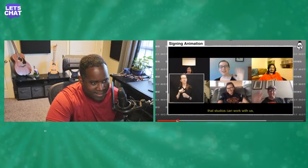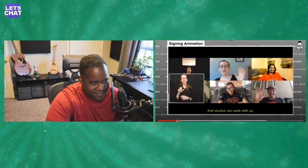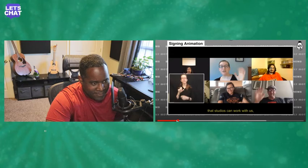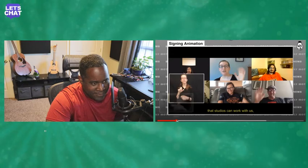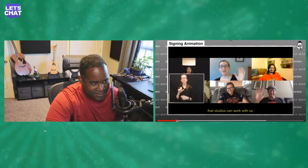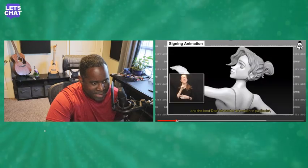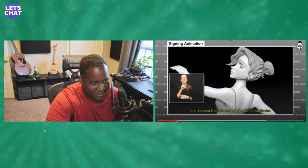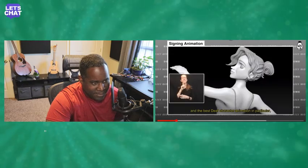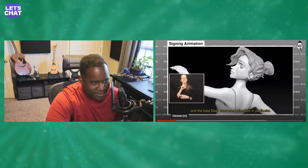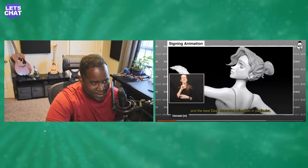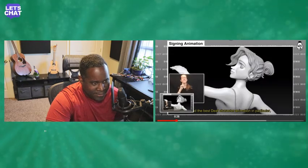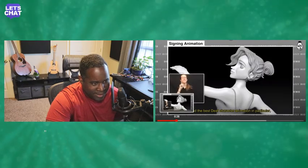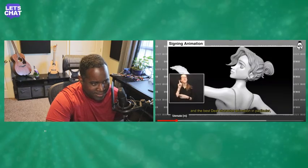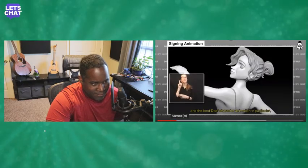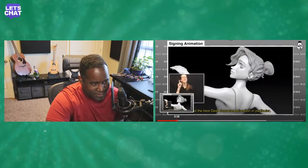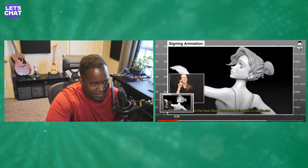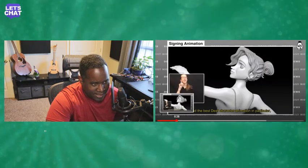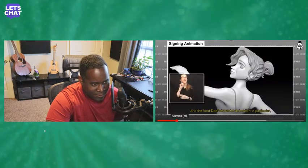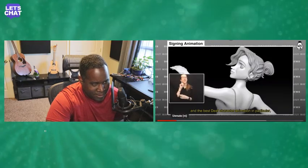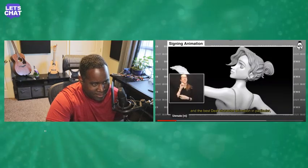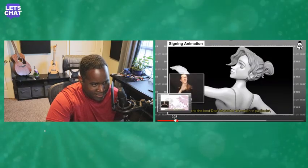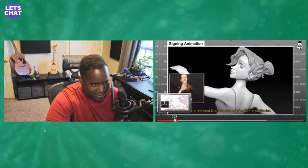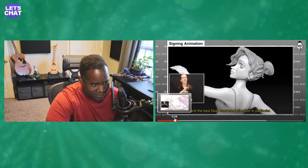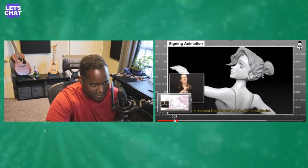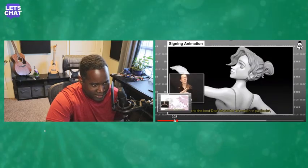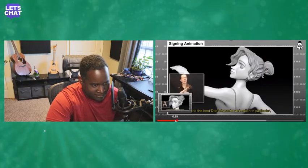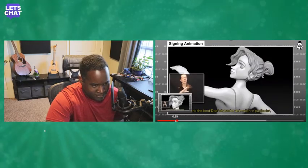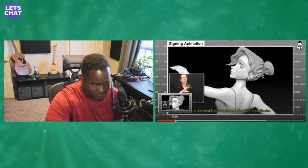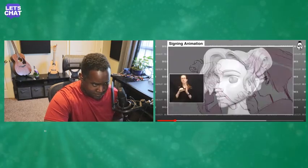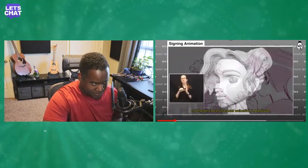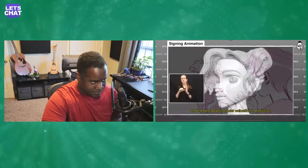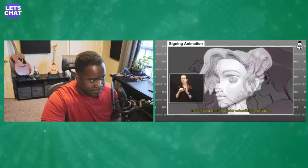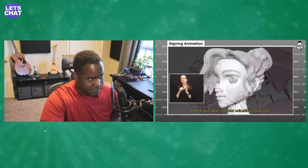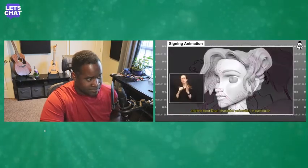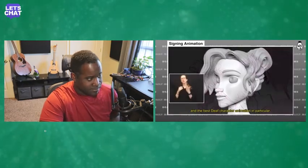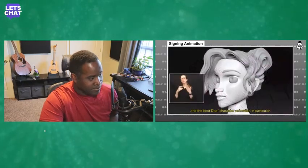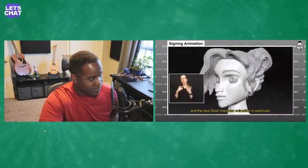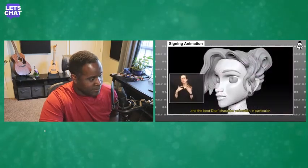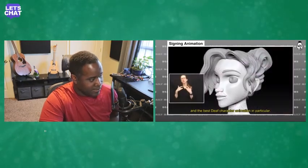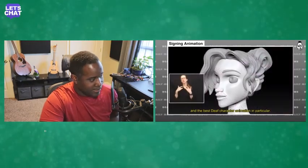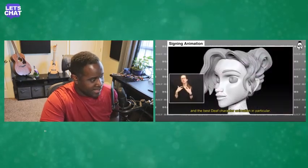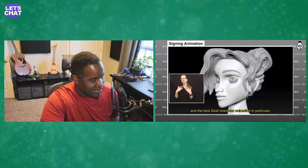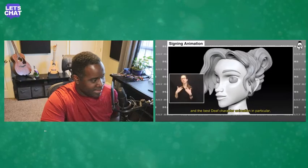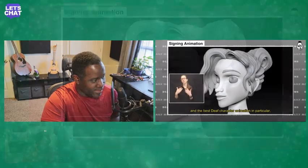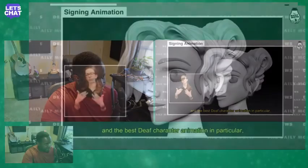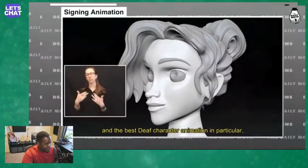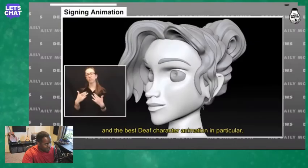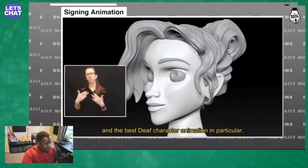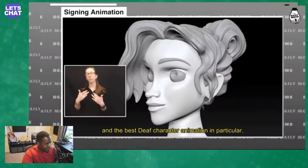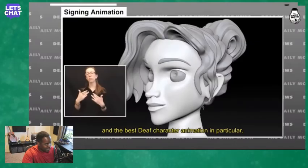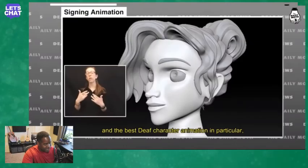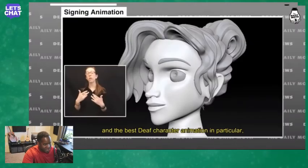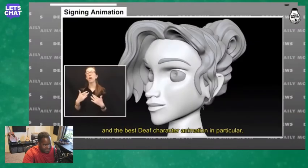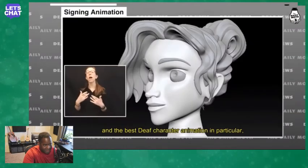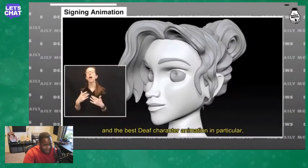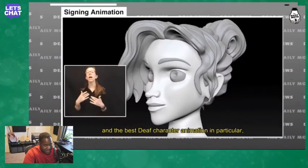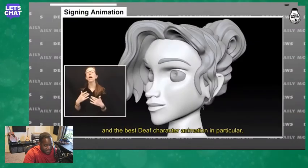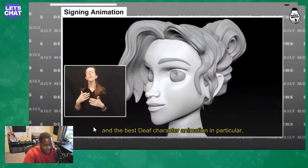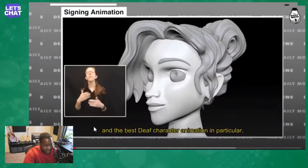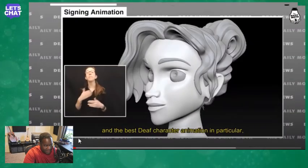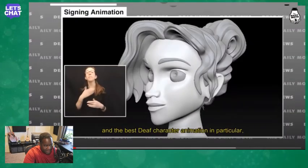One last time from the very top. I'm going to try to translate what she's saying word sign for sign. So let's get a little zoom in on